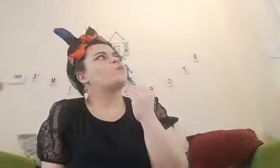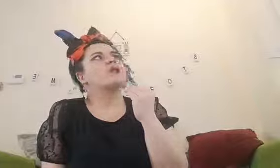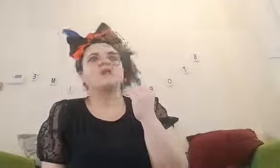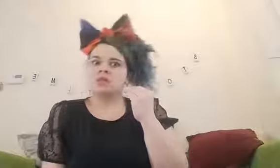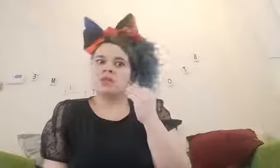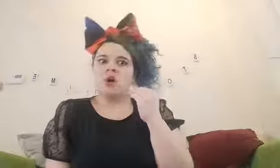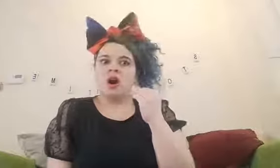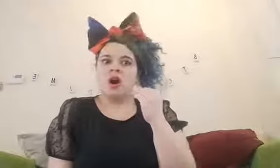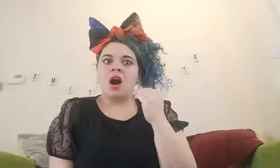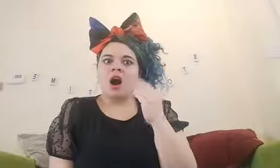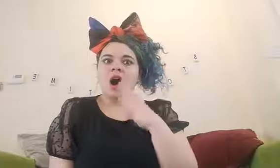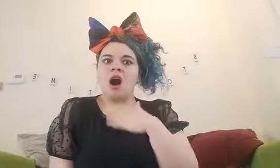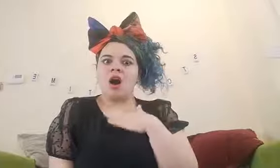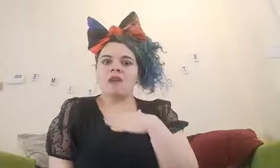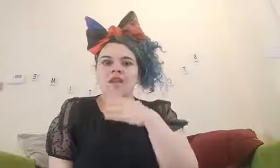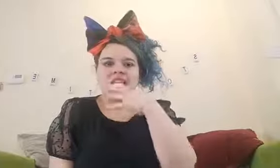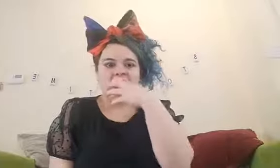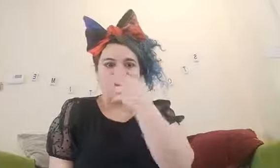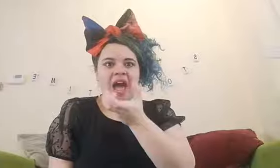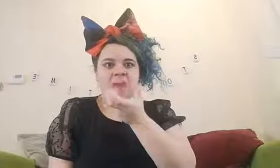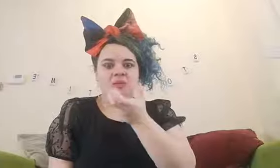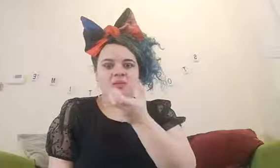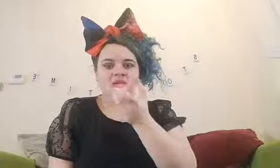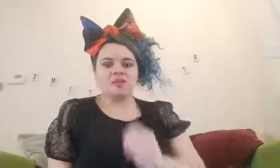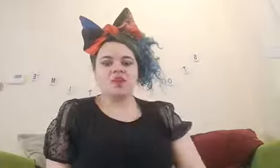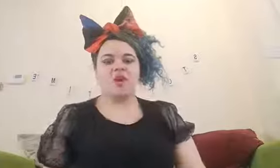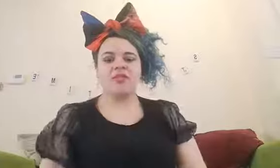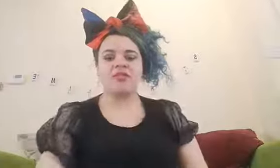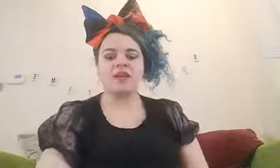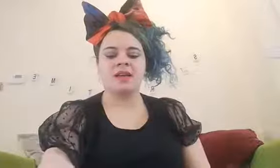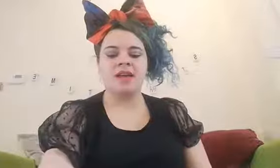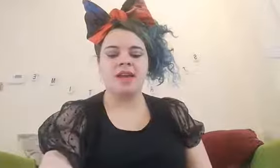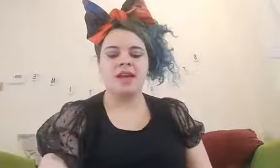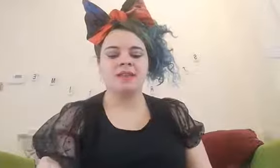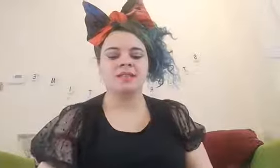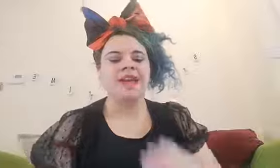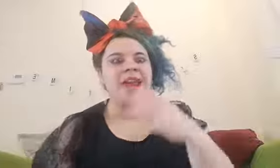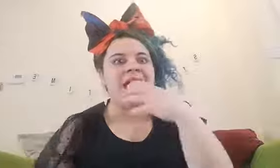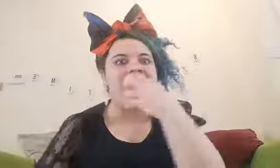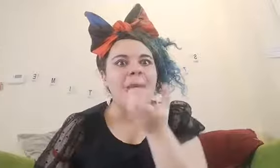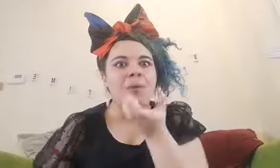Do you know what? I really like apples. I think he ate an apple.